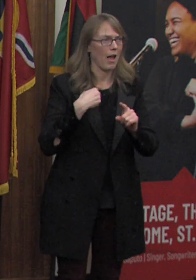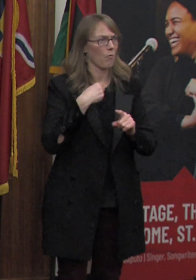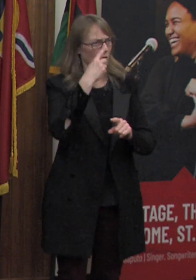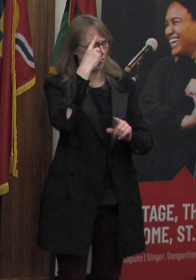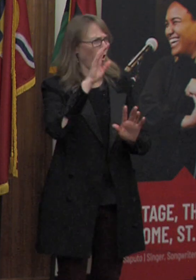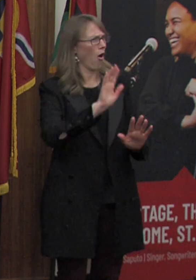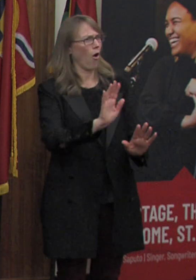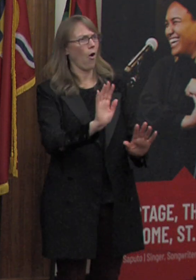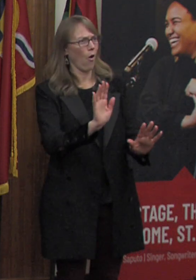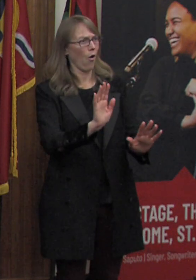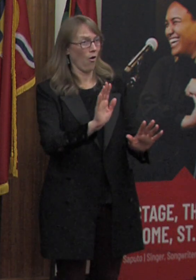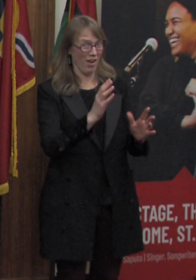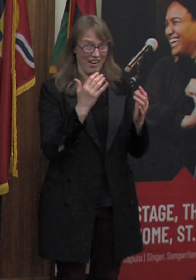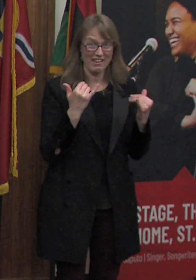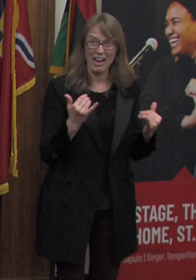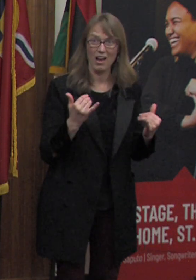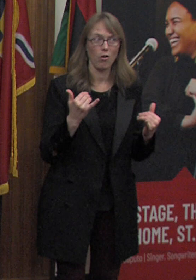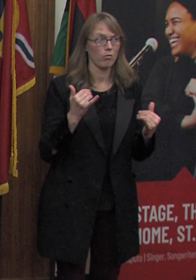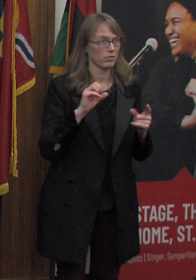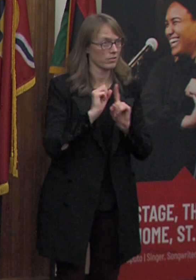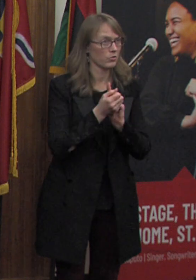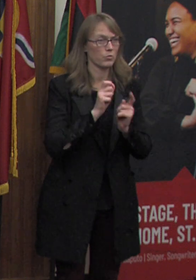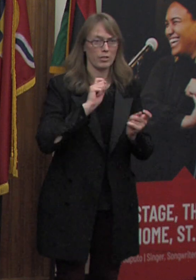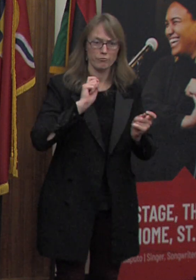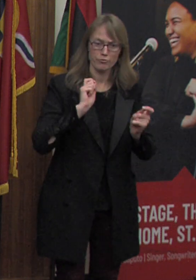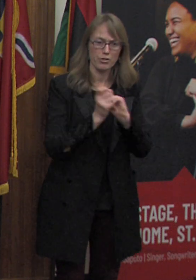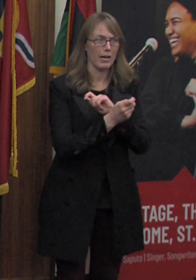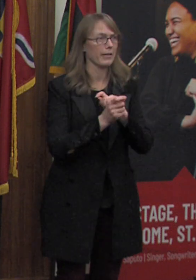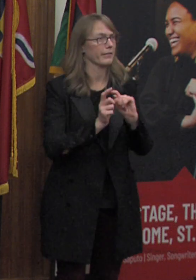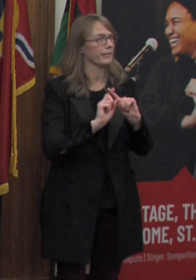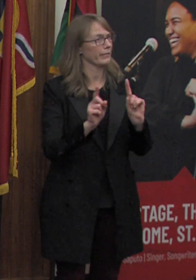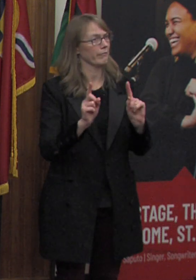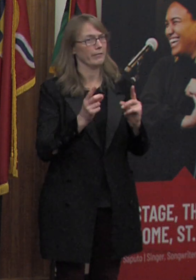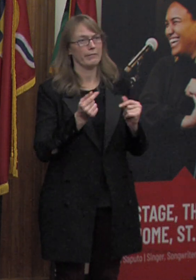situation. And so we'll revisit that decision.